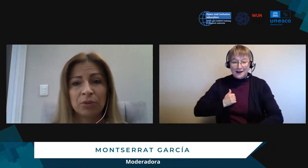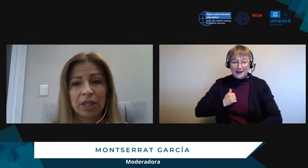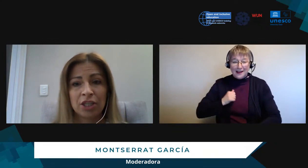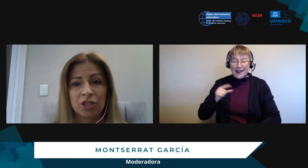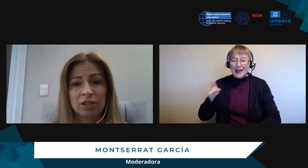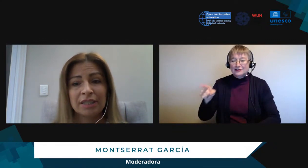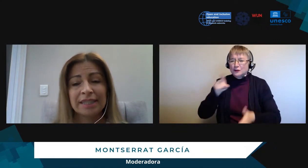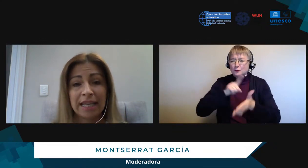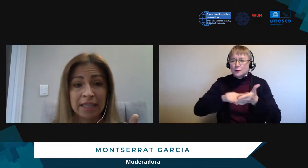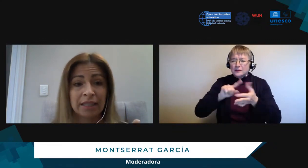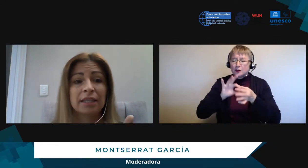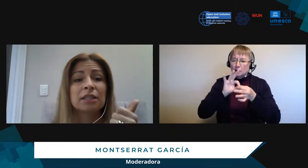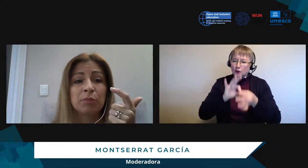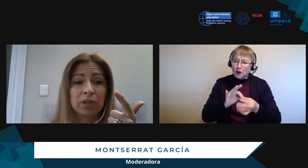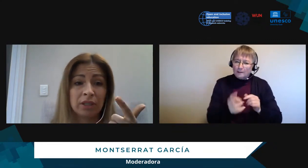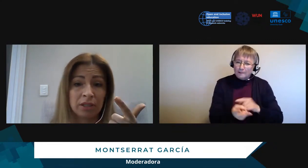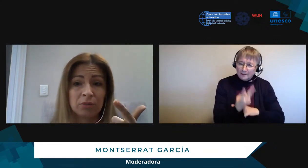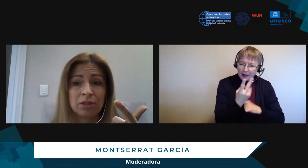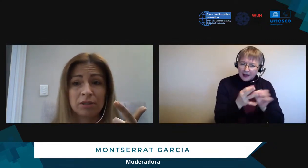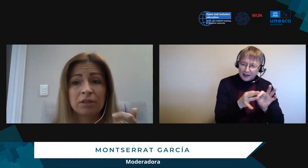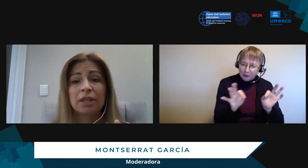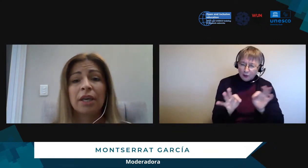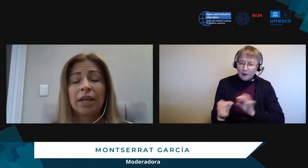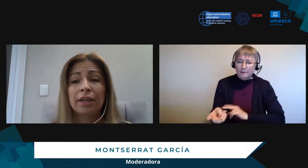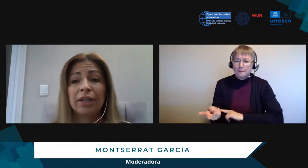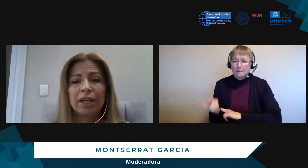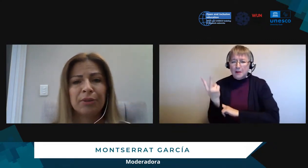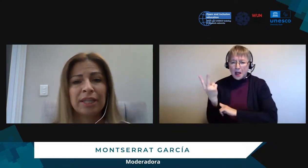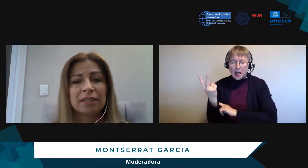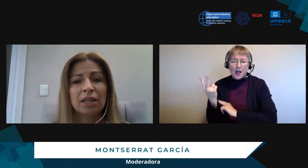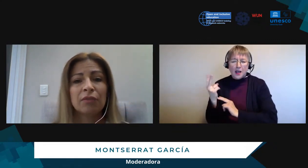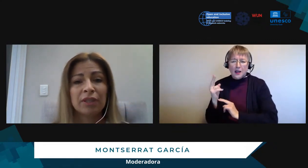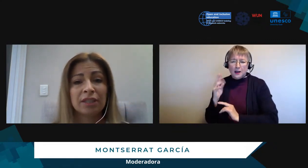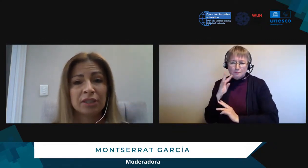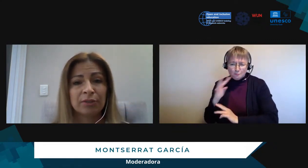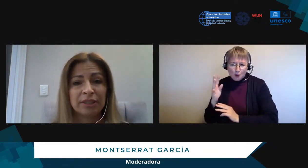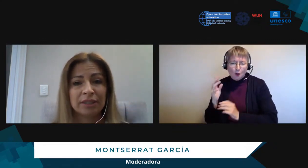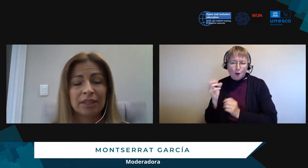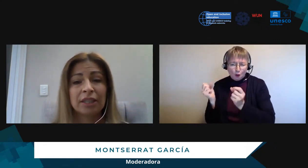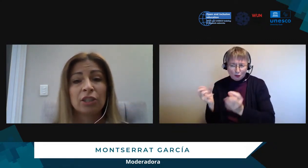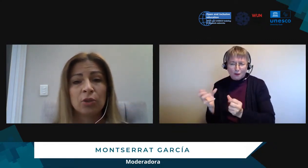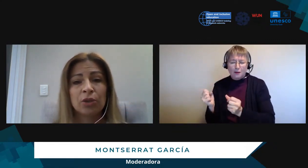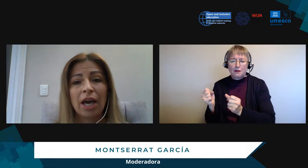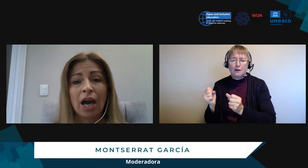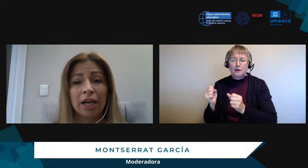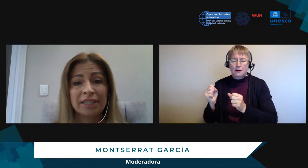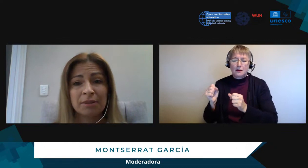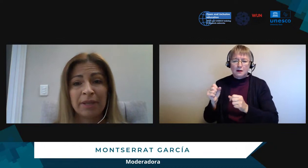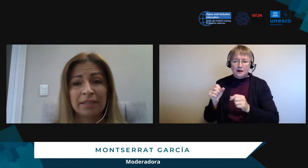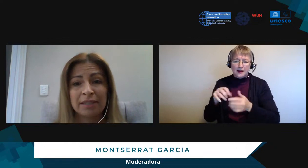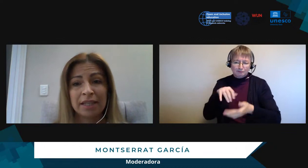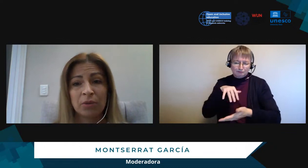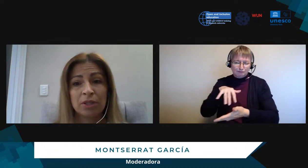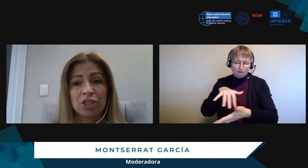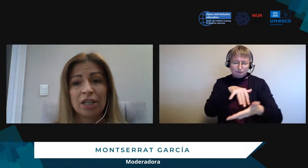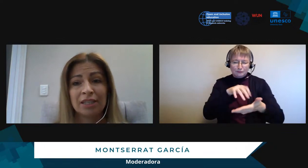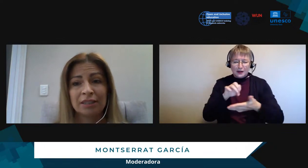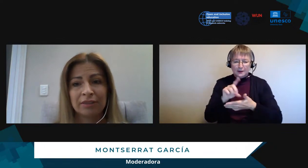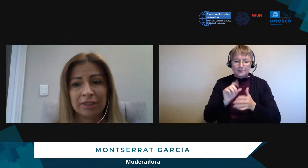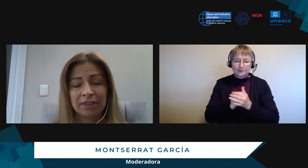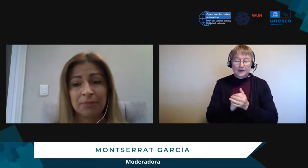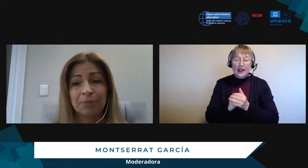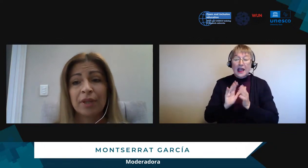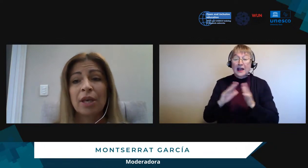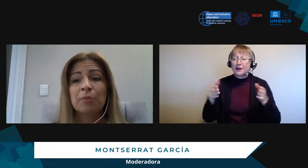bimodal deaf education, sign and spoken languages. Her areas of interest include arts-based language